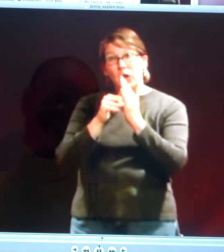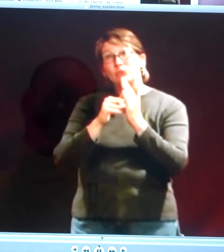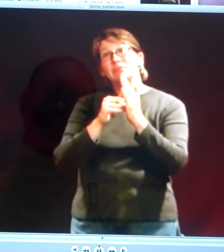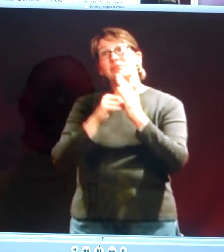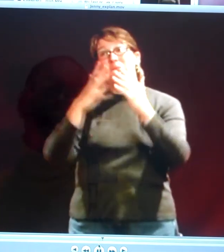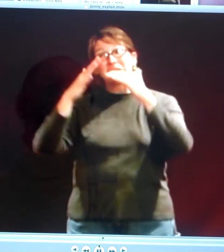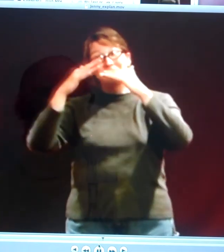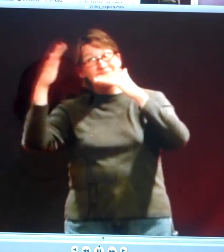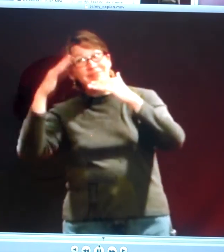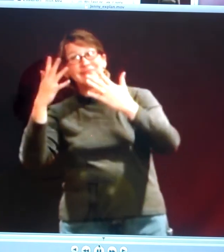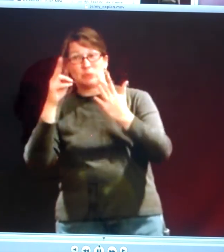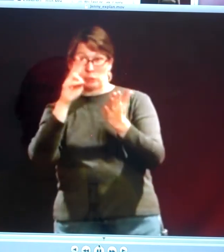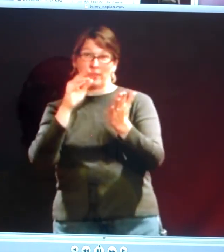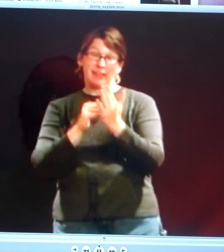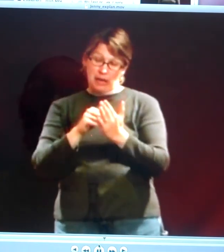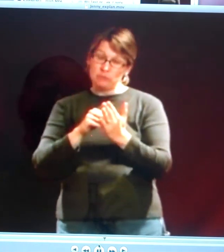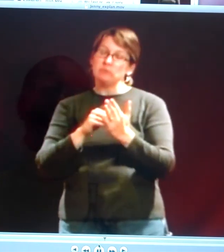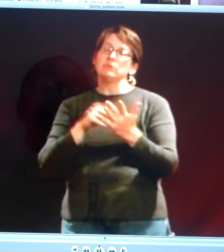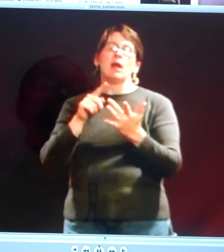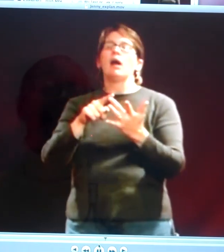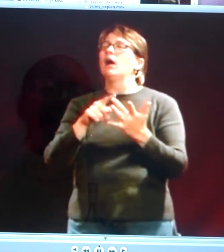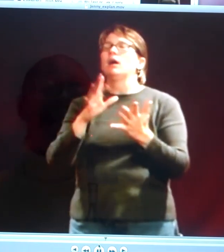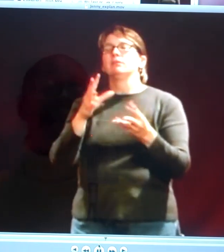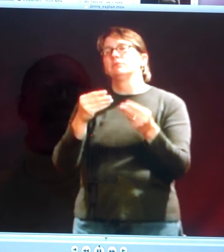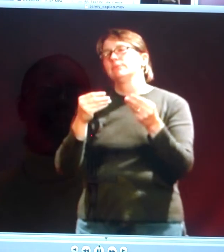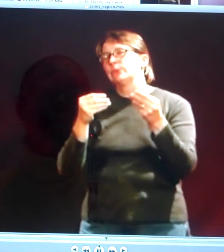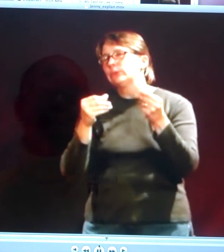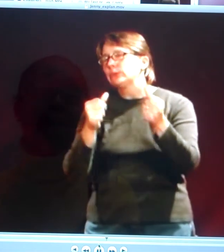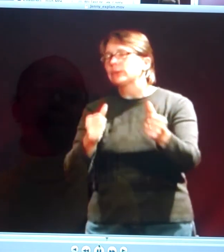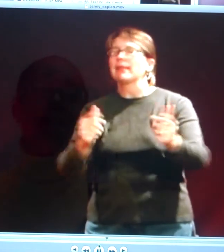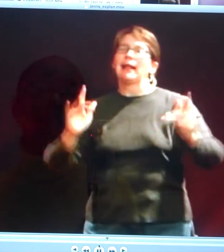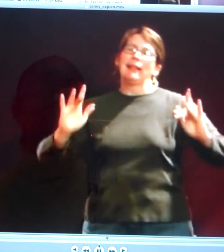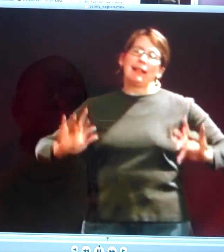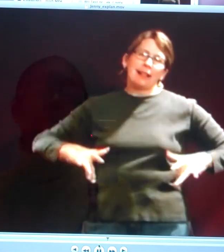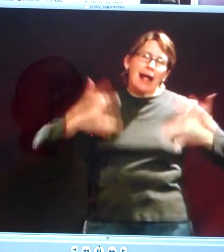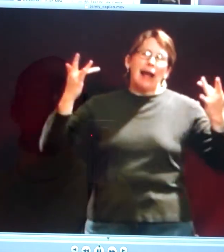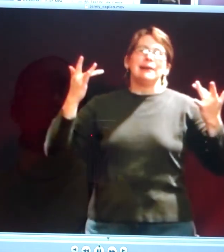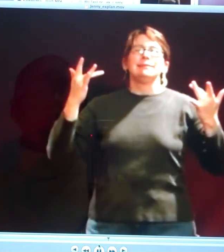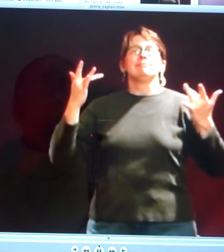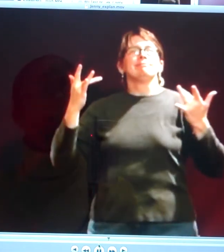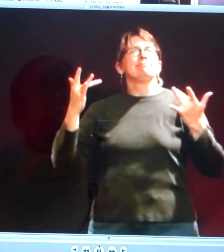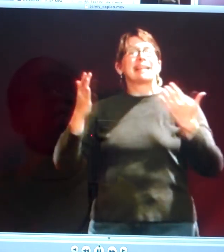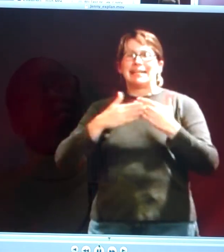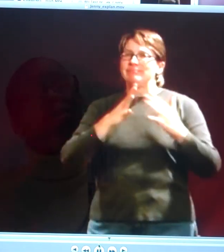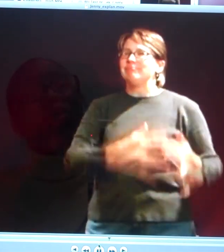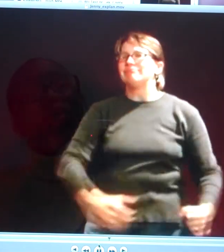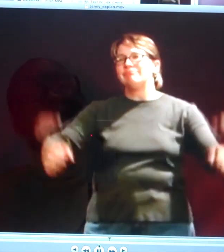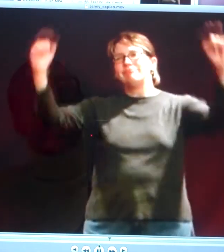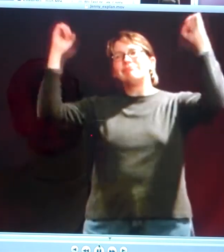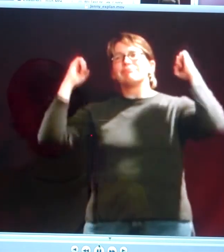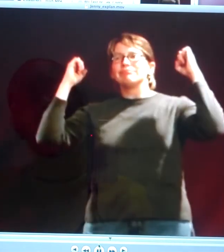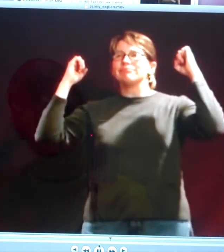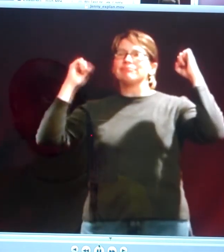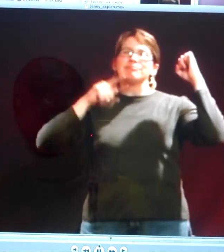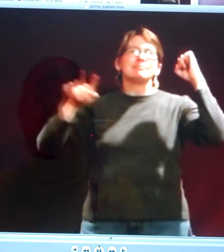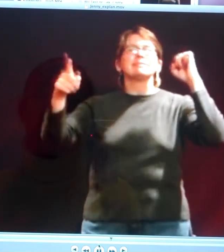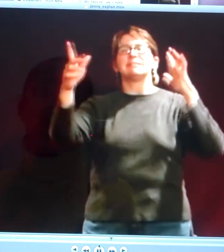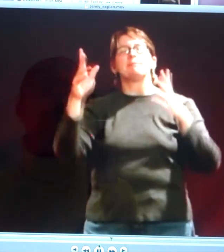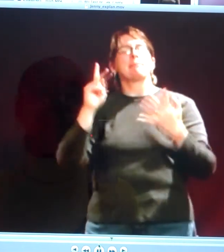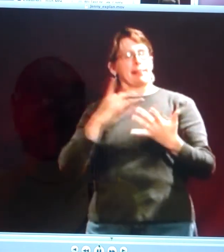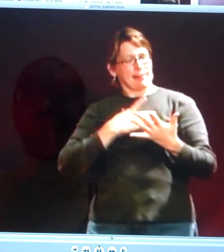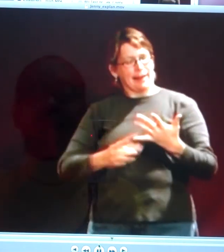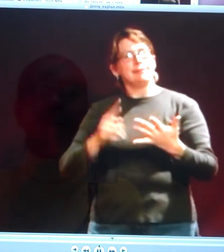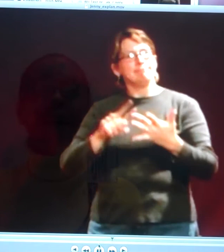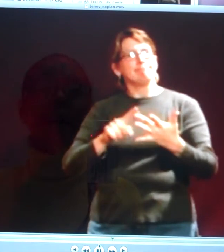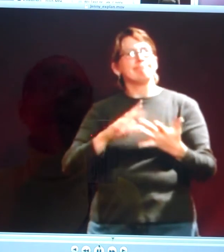really expensive. Maybe about $2,000 and up. It's really smooth, it's light, it's easy